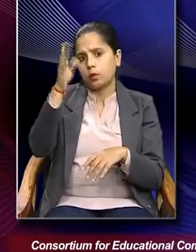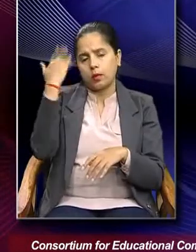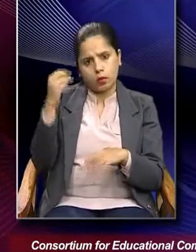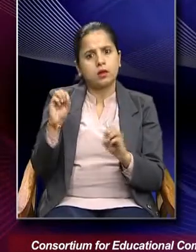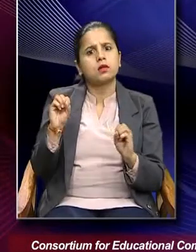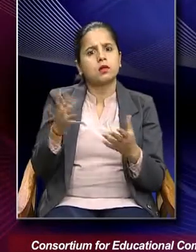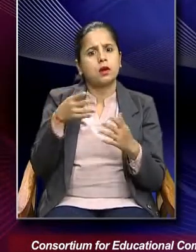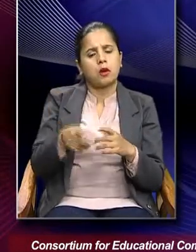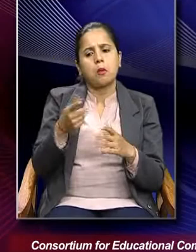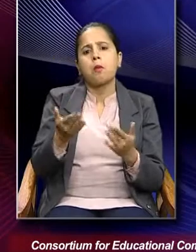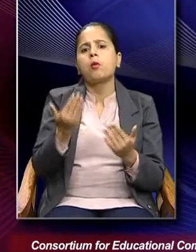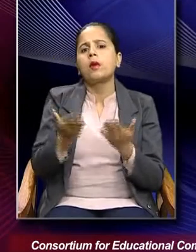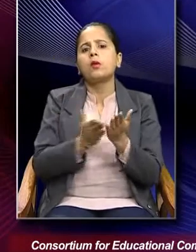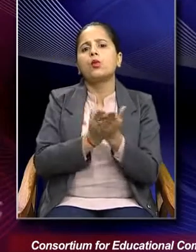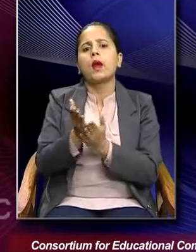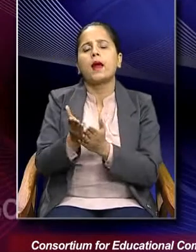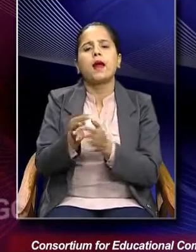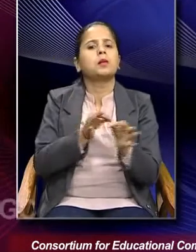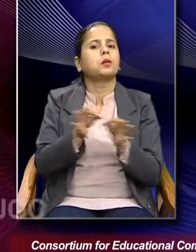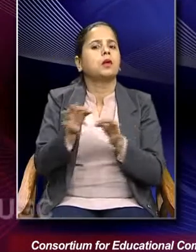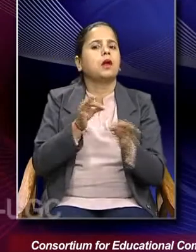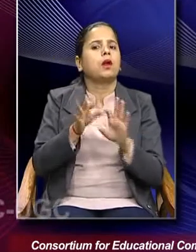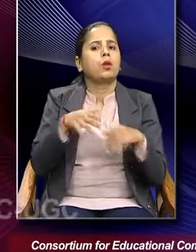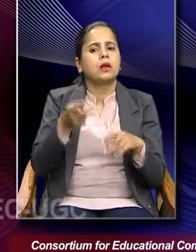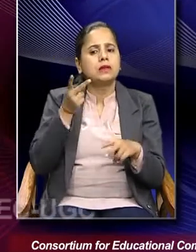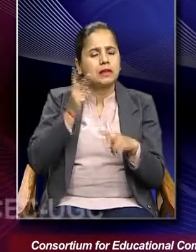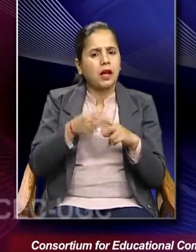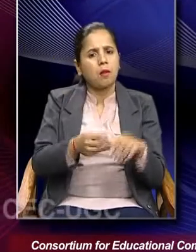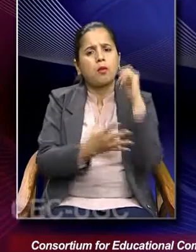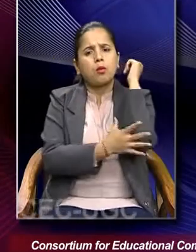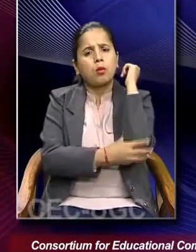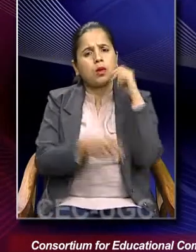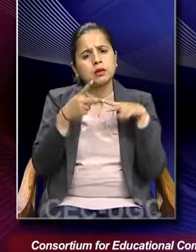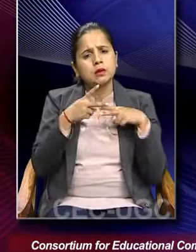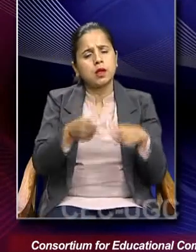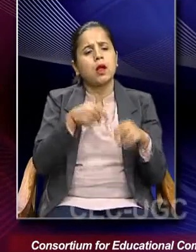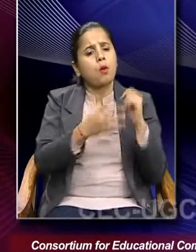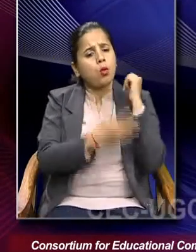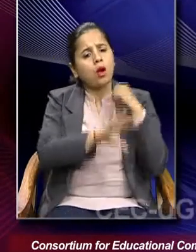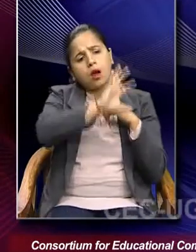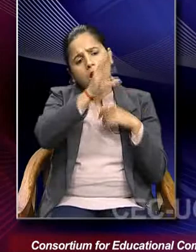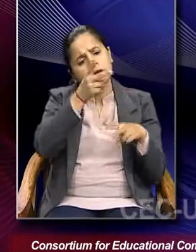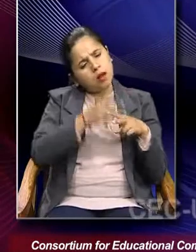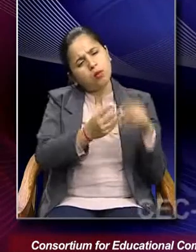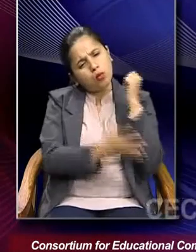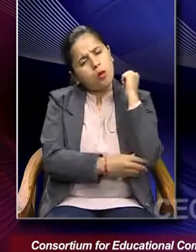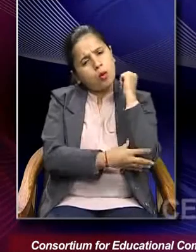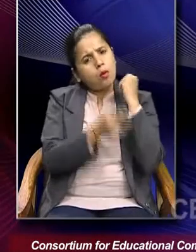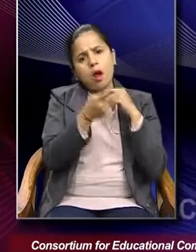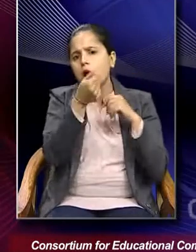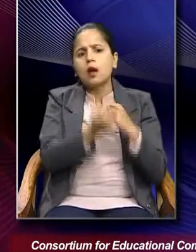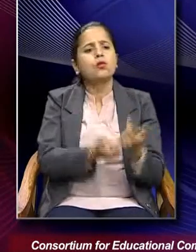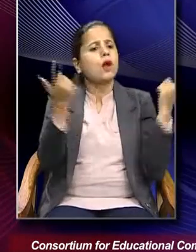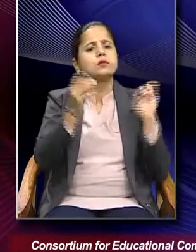a possible way of explaining the persistent poverty of the poorer countries. The traditional new classical